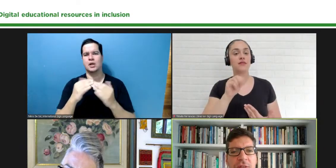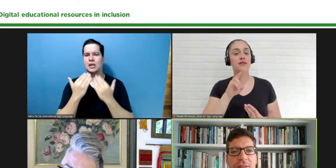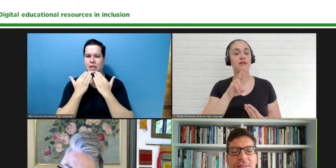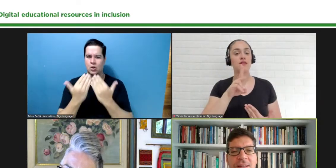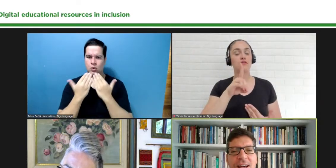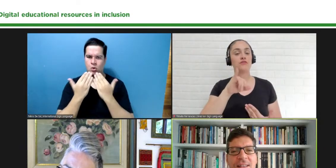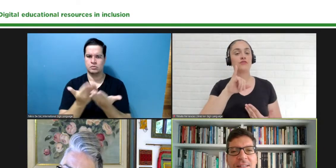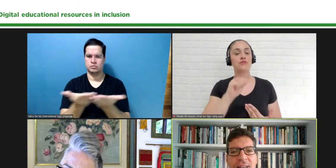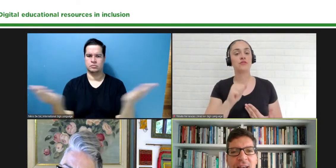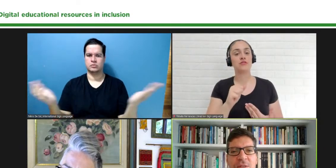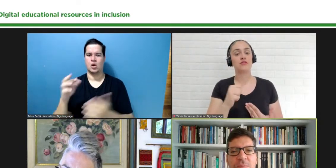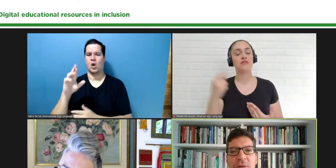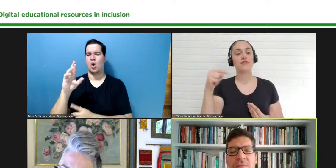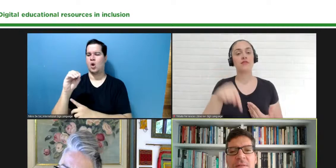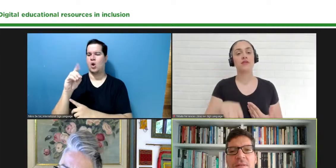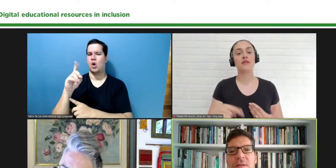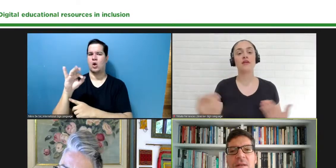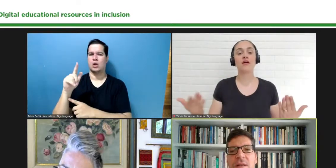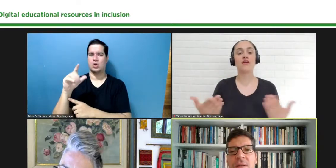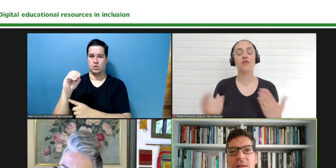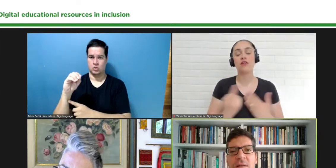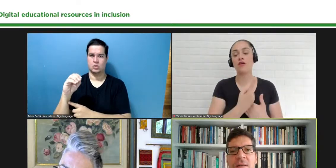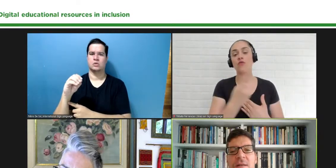Going to the last expert